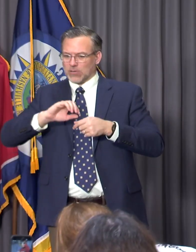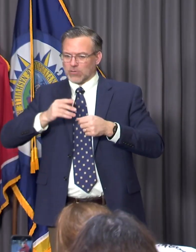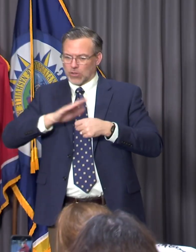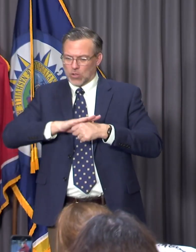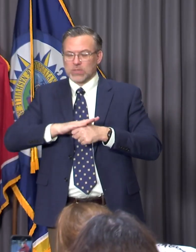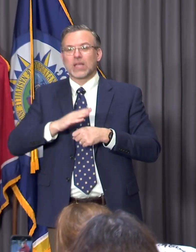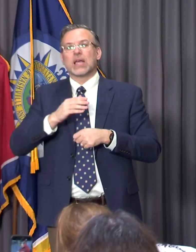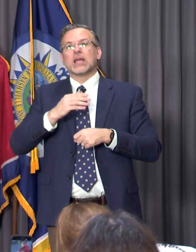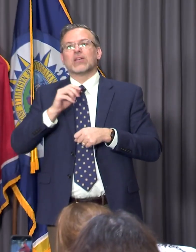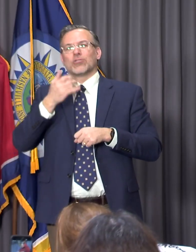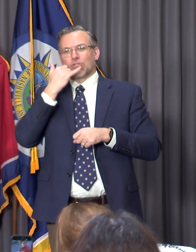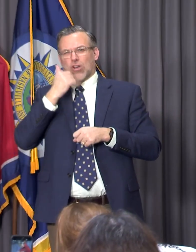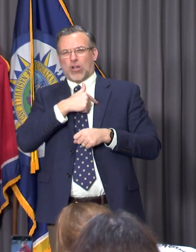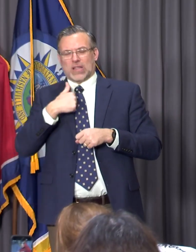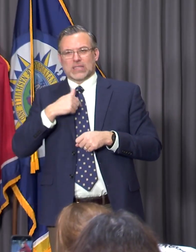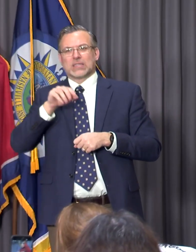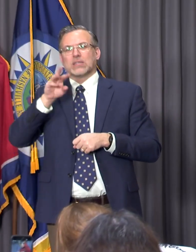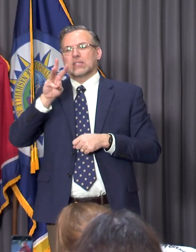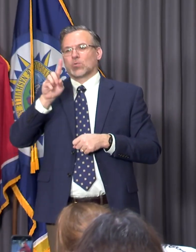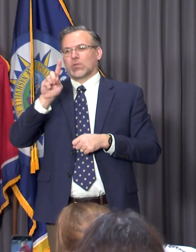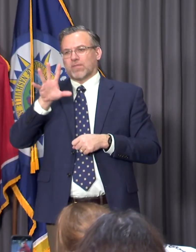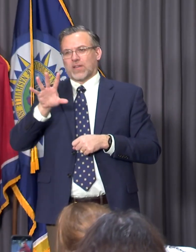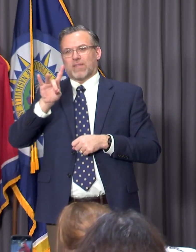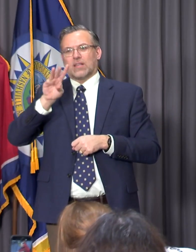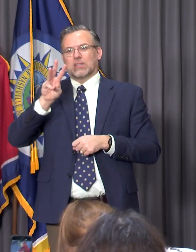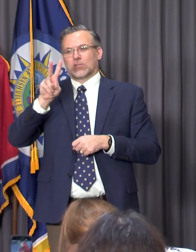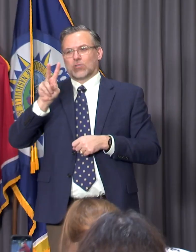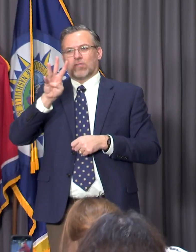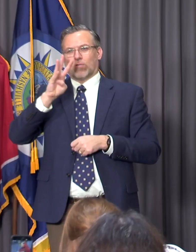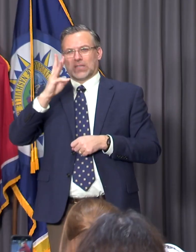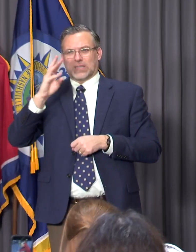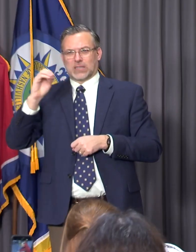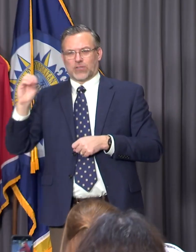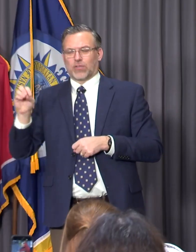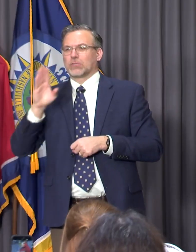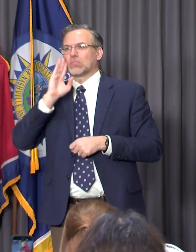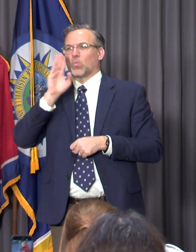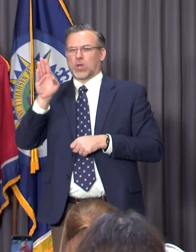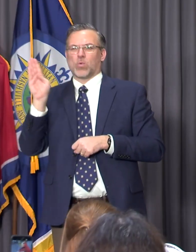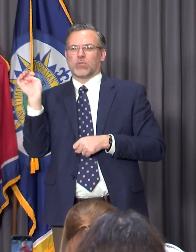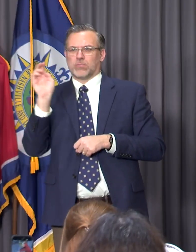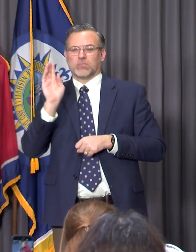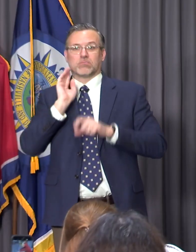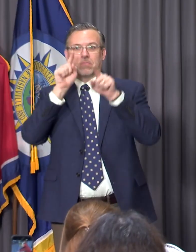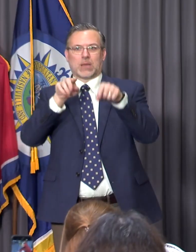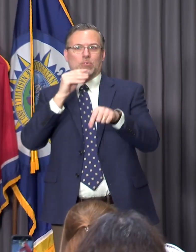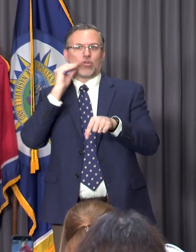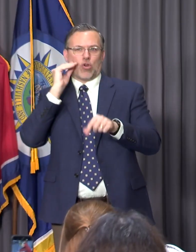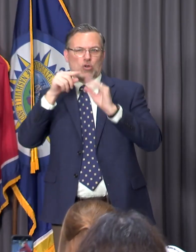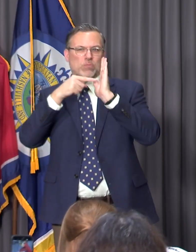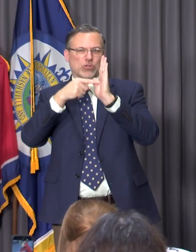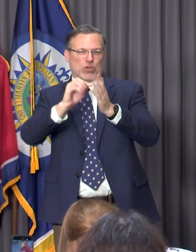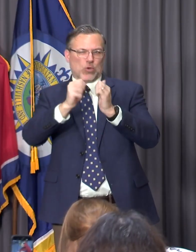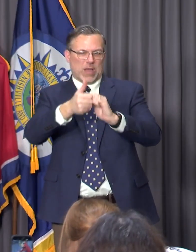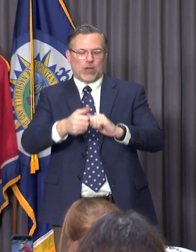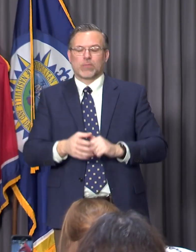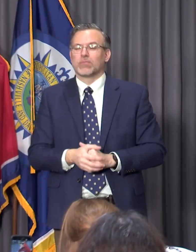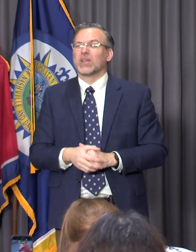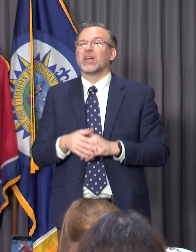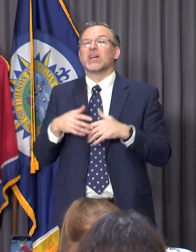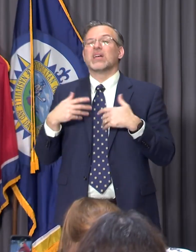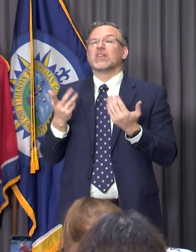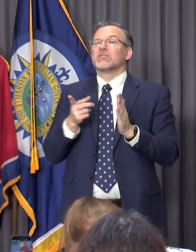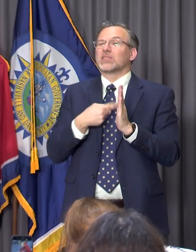615-862-4600, and we'll come out there and shut it off at the street. Sometimes when we have a main break or any kind of unusual activity in the distribution